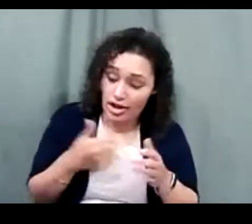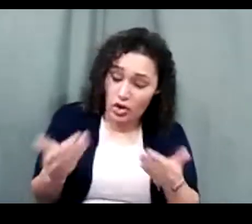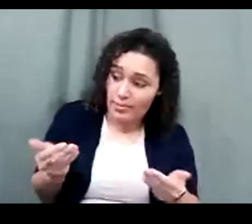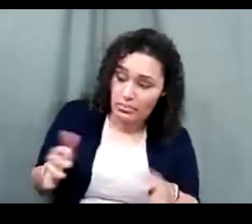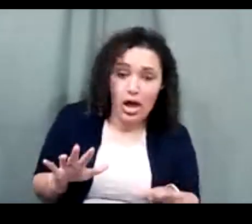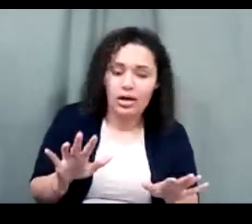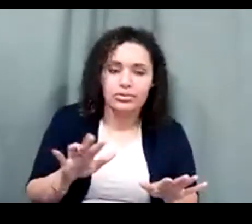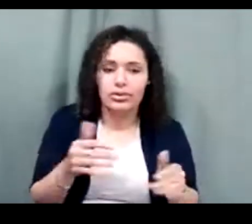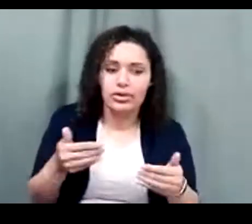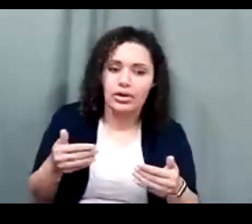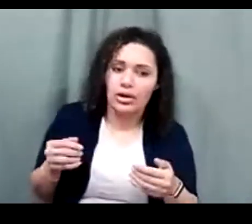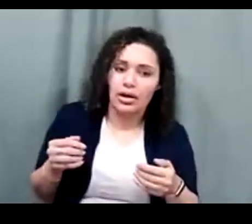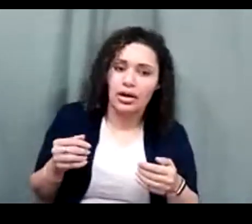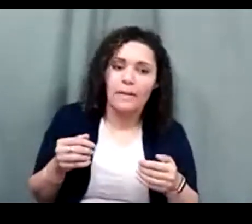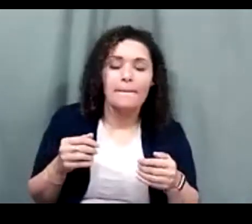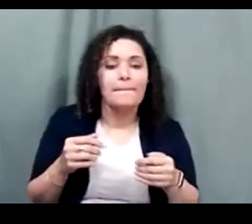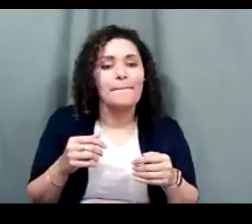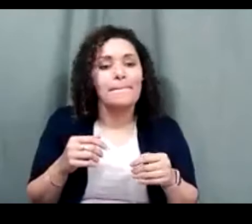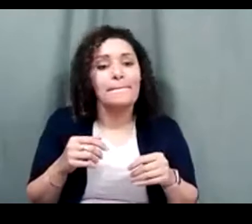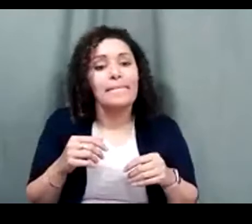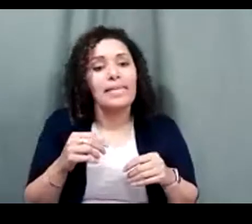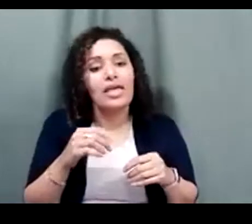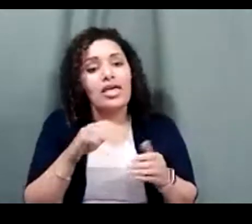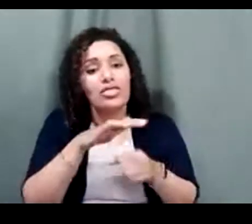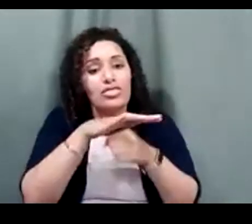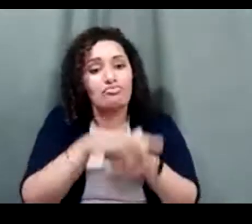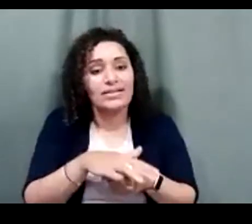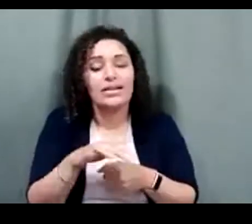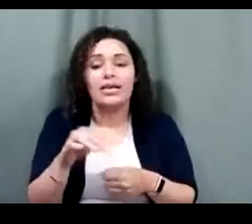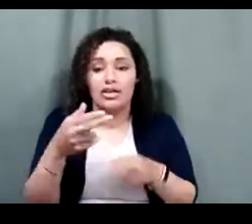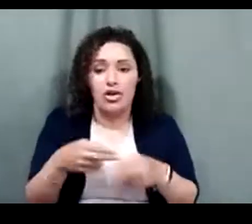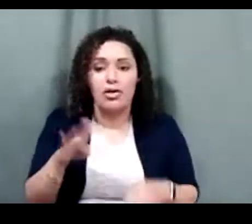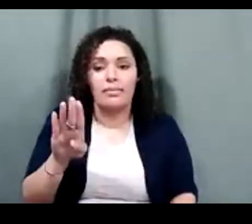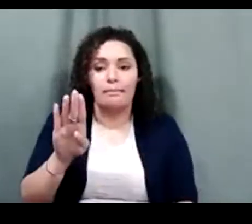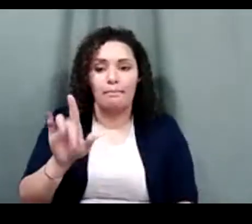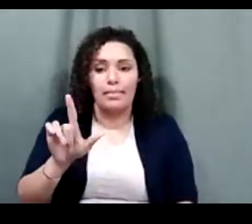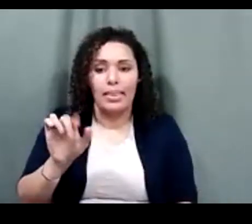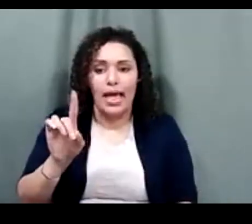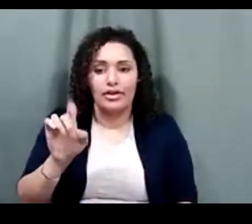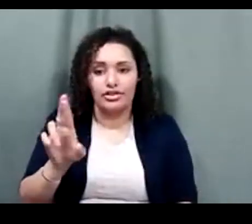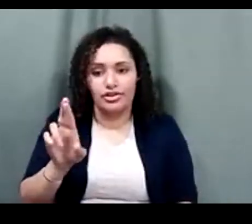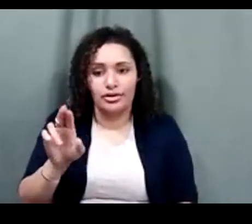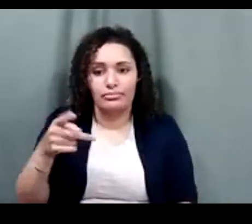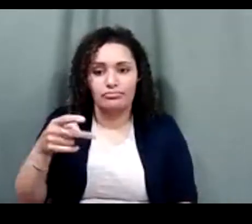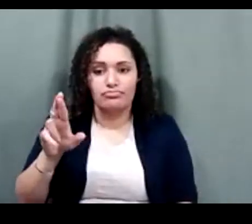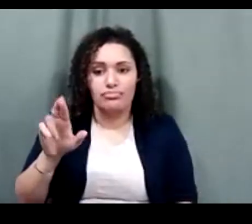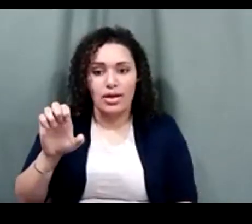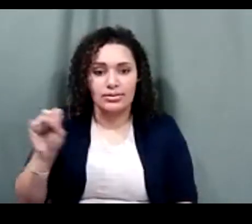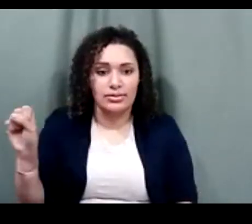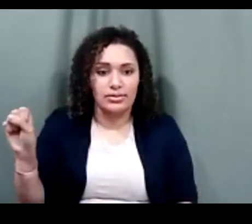Yeah. About the press we describe as a bladder press, and those are supposed to be